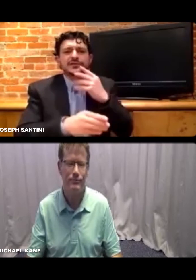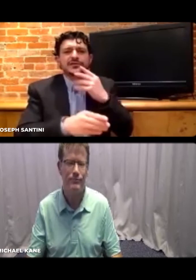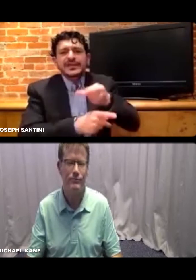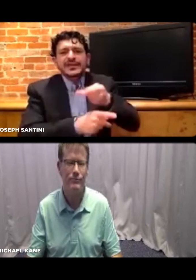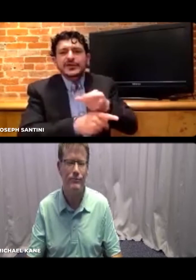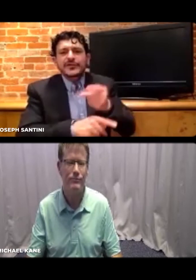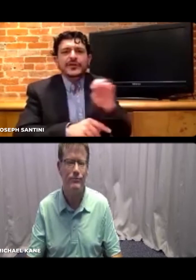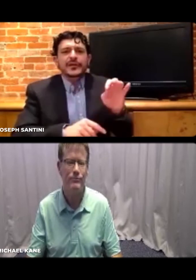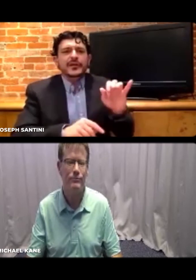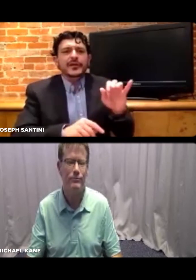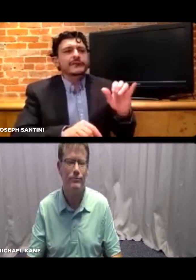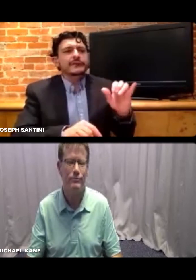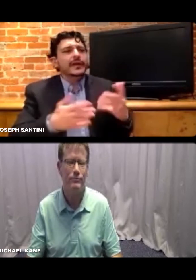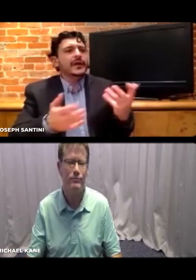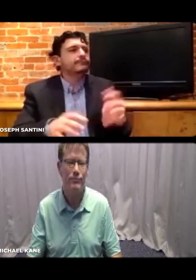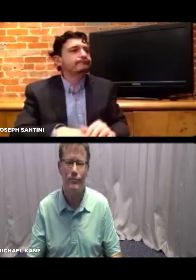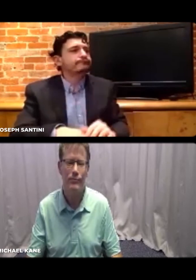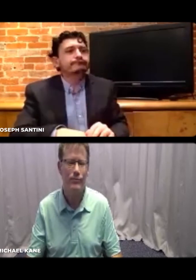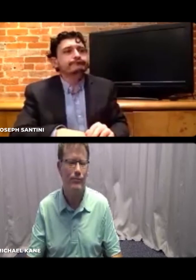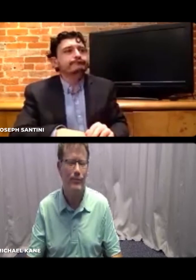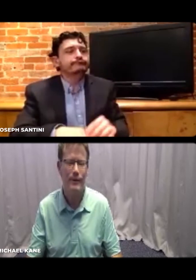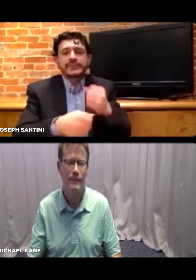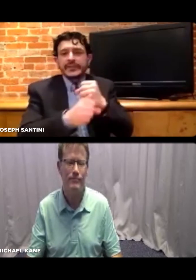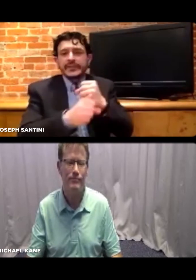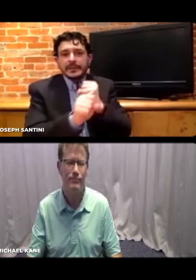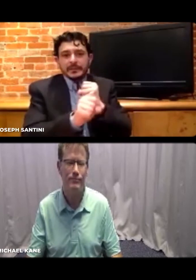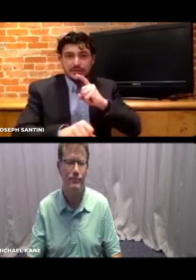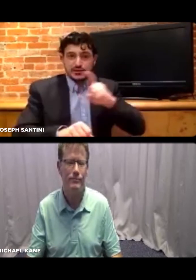So what can a person do?